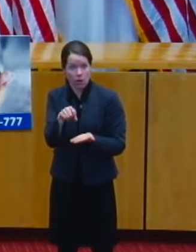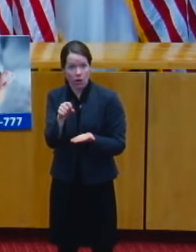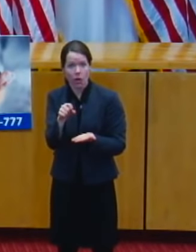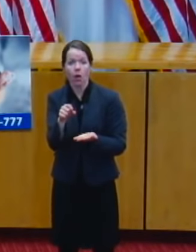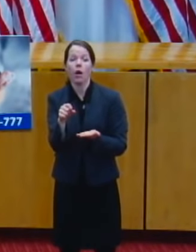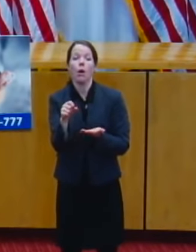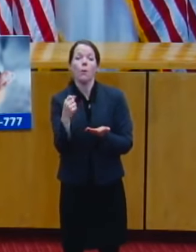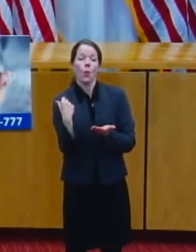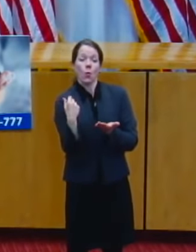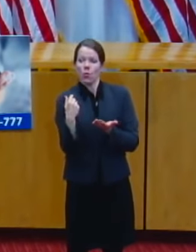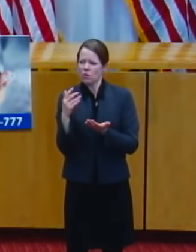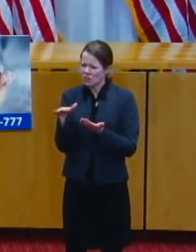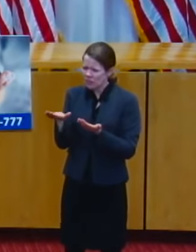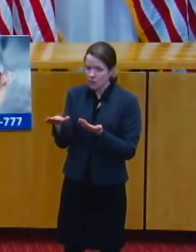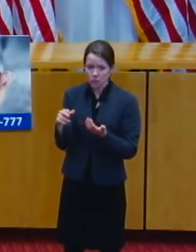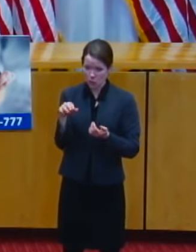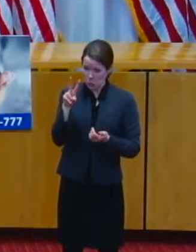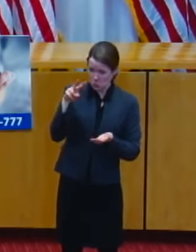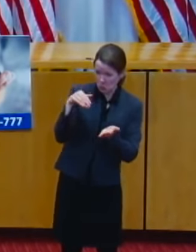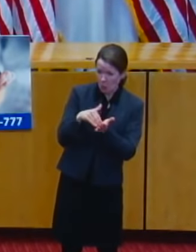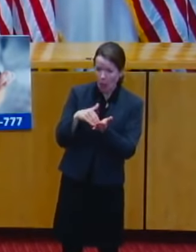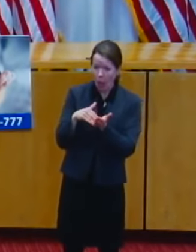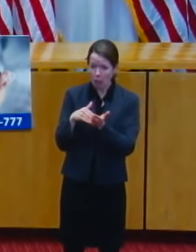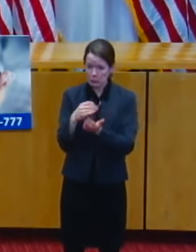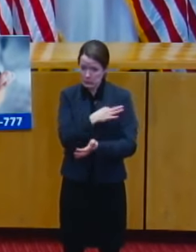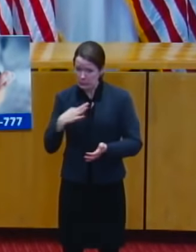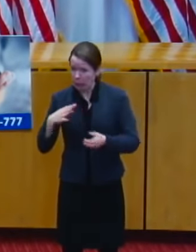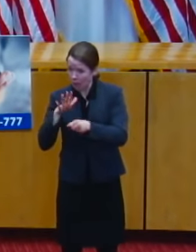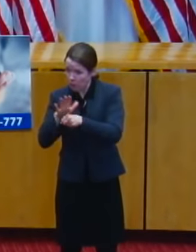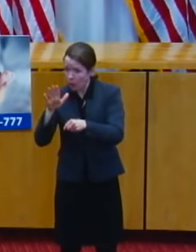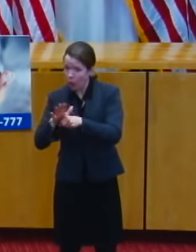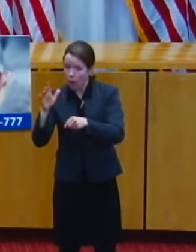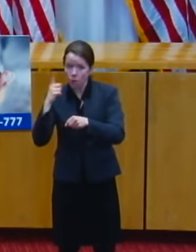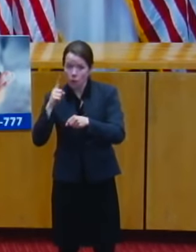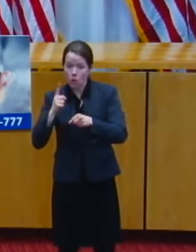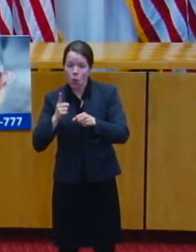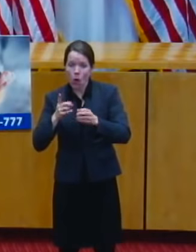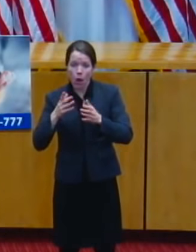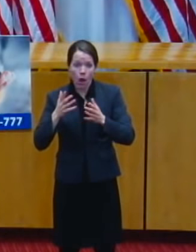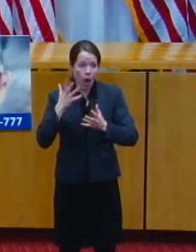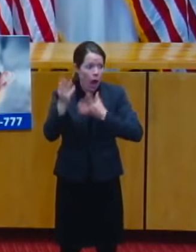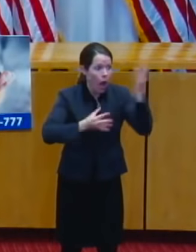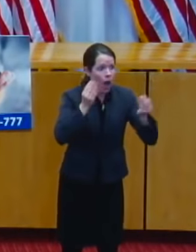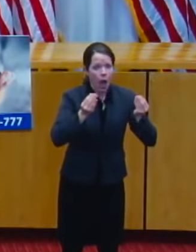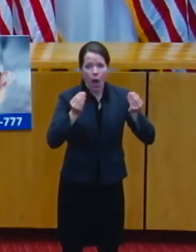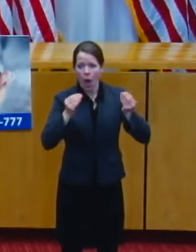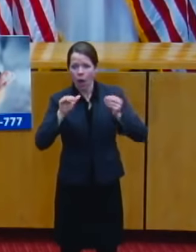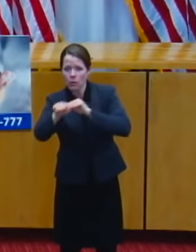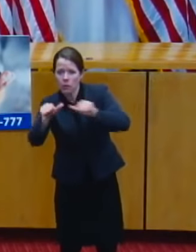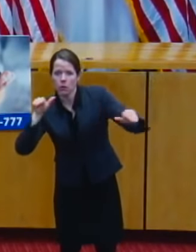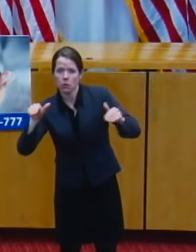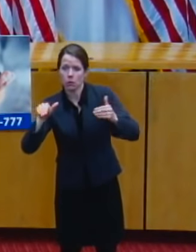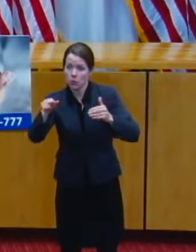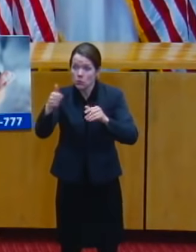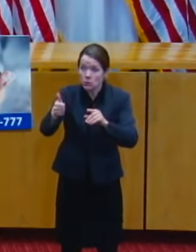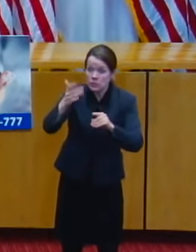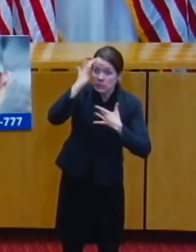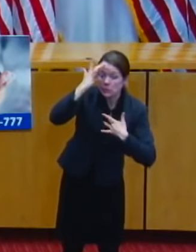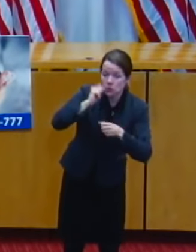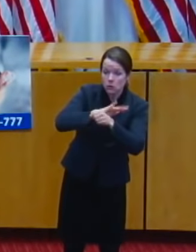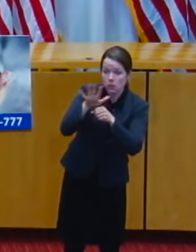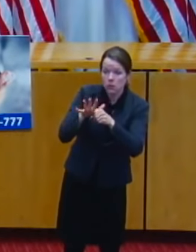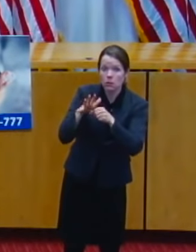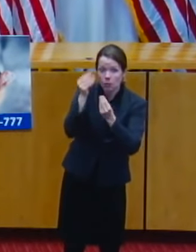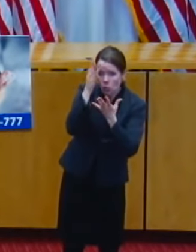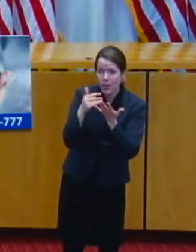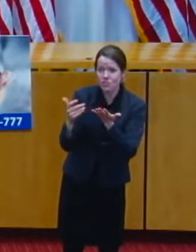500,000 people. And the answer that our technology people gave to the tech people at Partners in Health was that Maven was